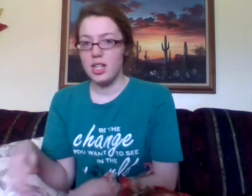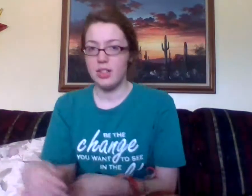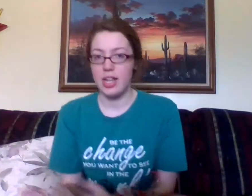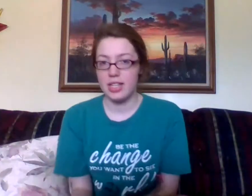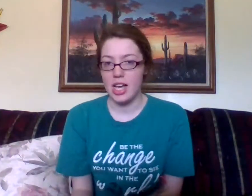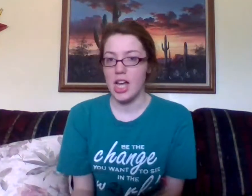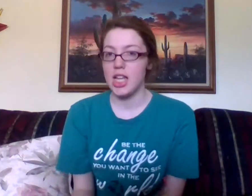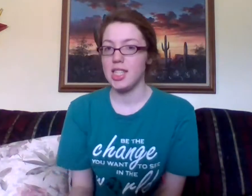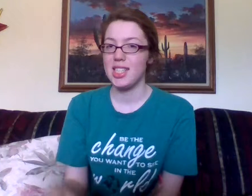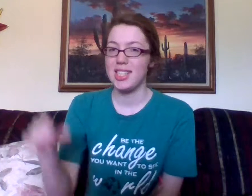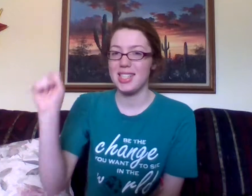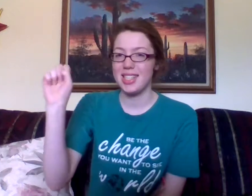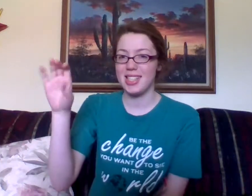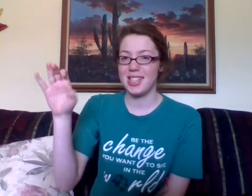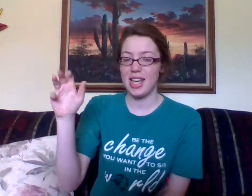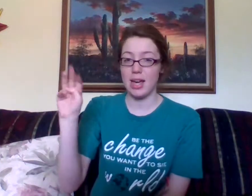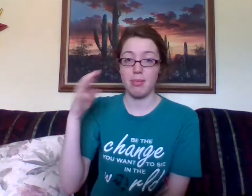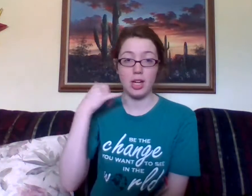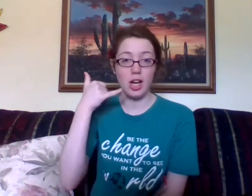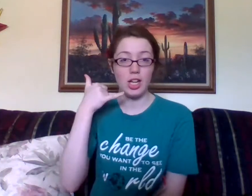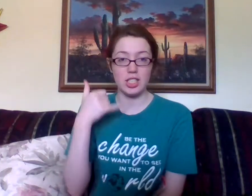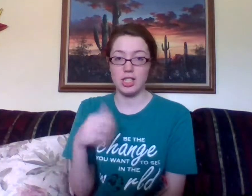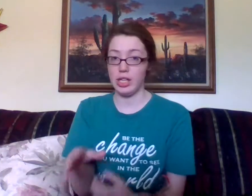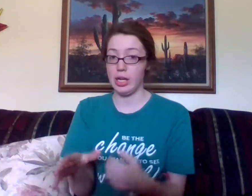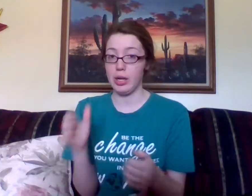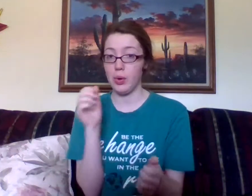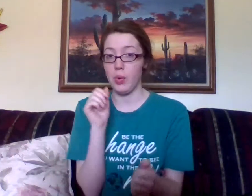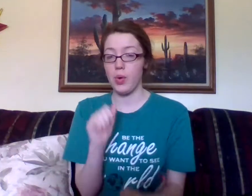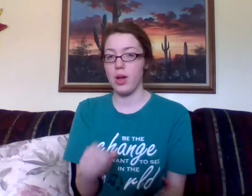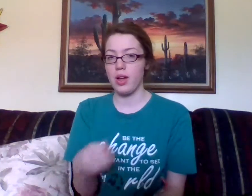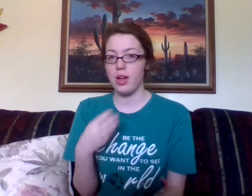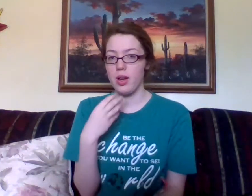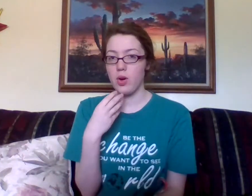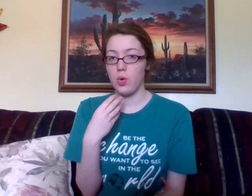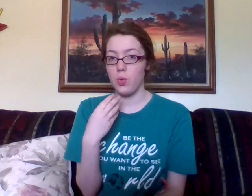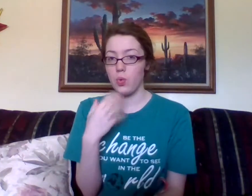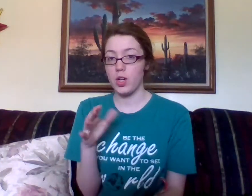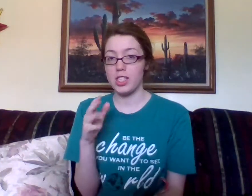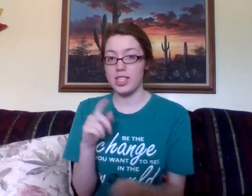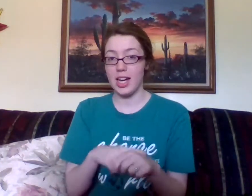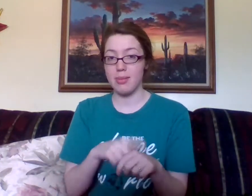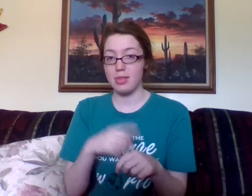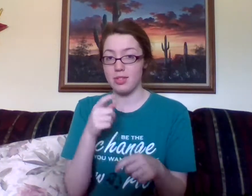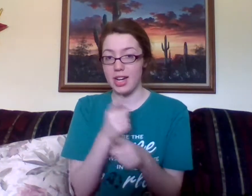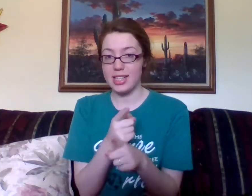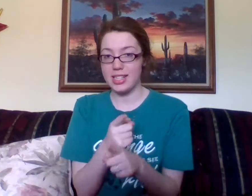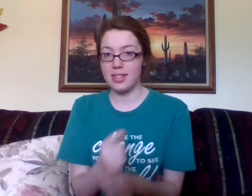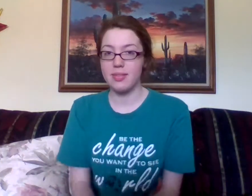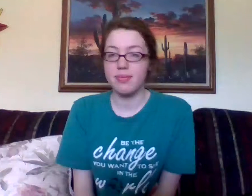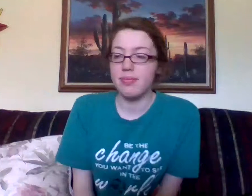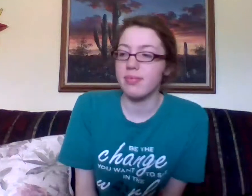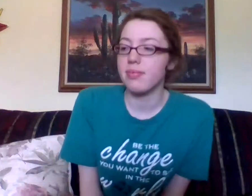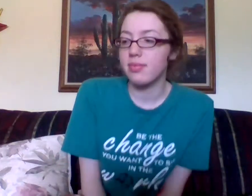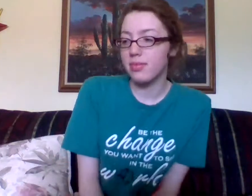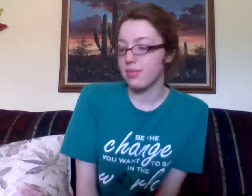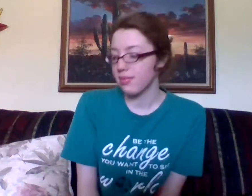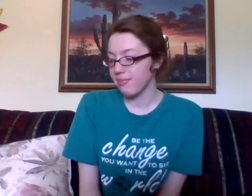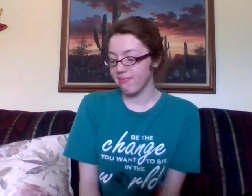You get scam calls at the worst times, right?